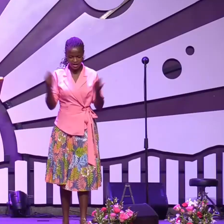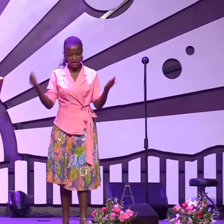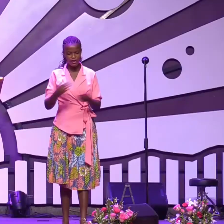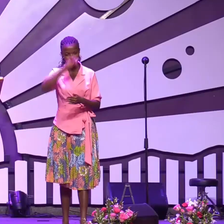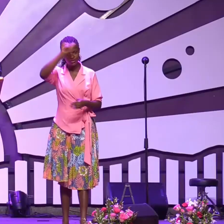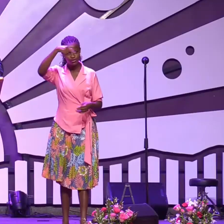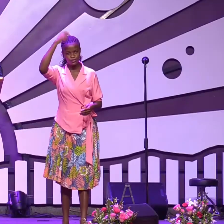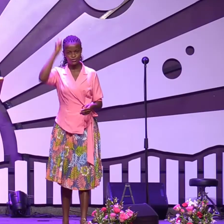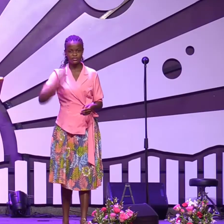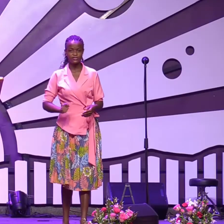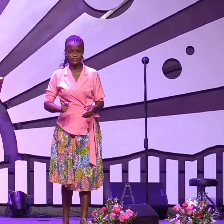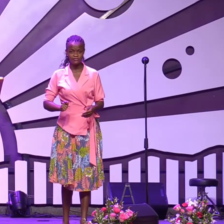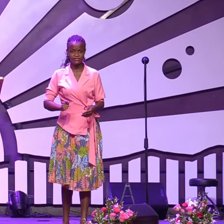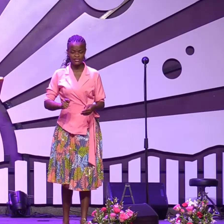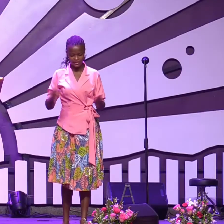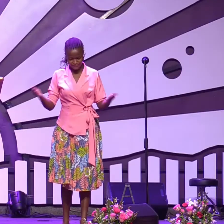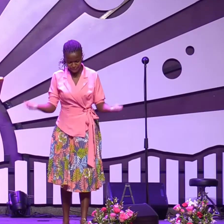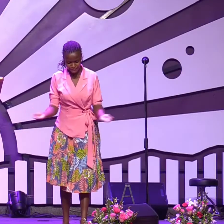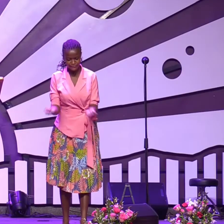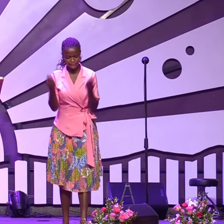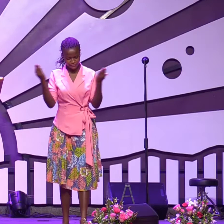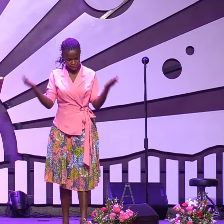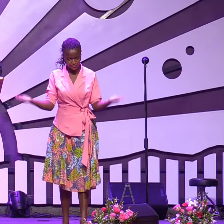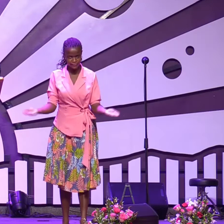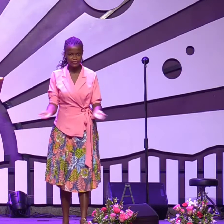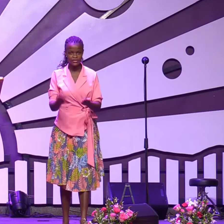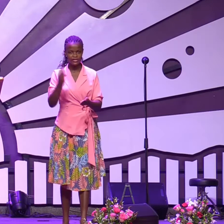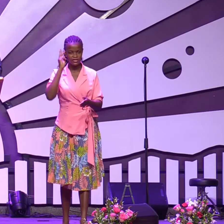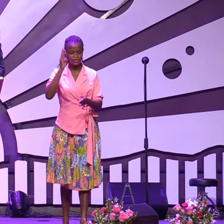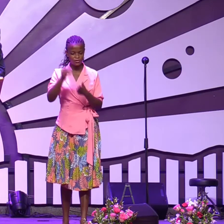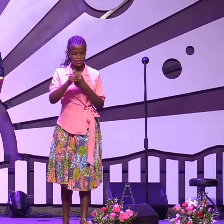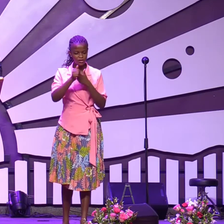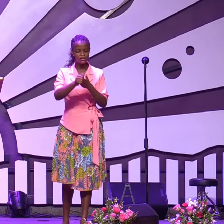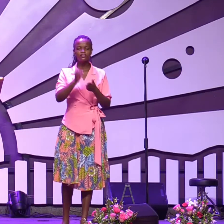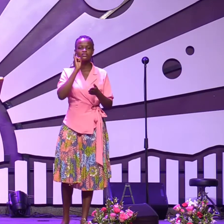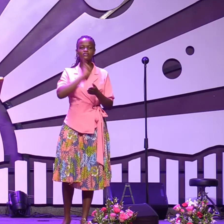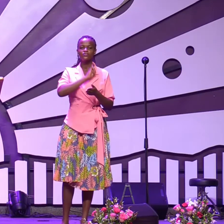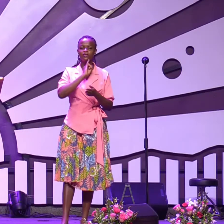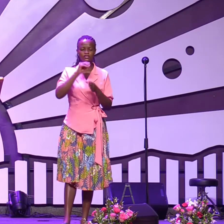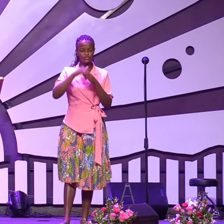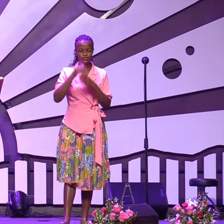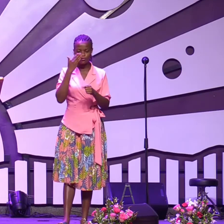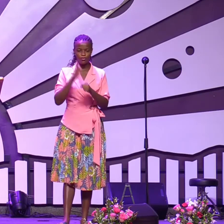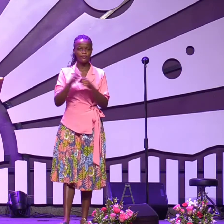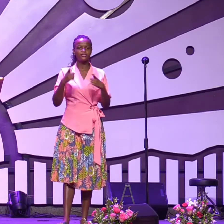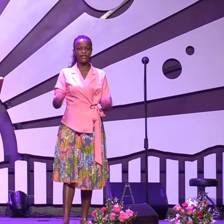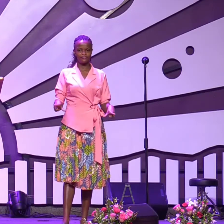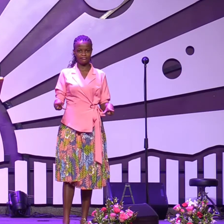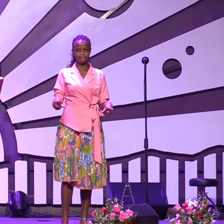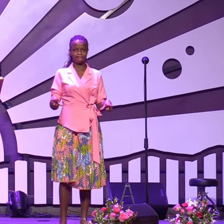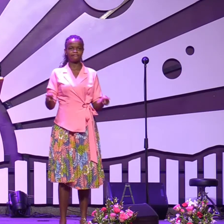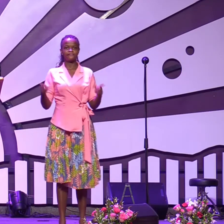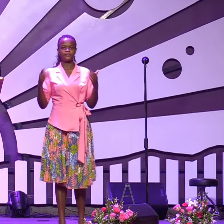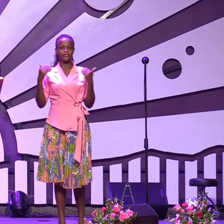encourage Joshua motivate him he will lead the promised land into the